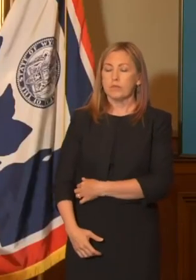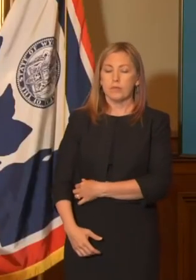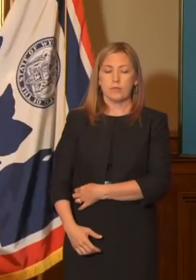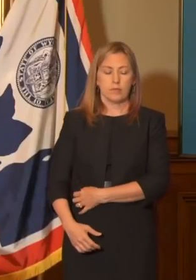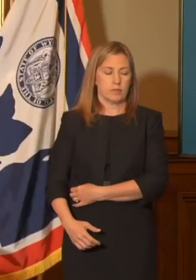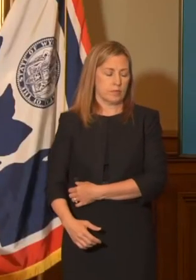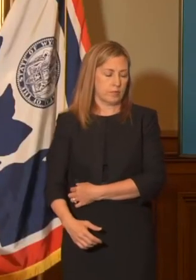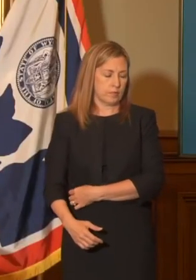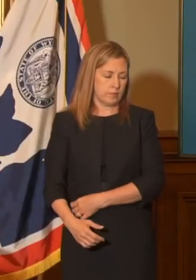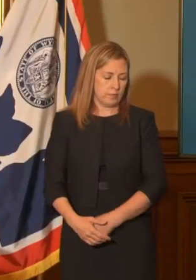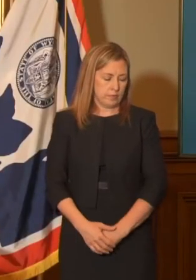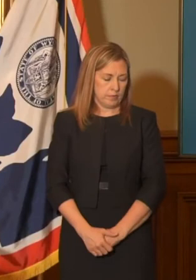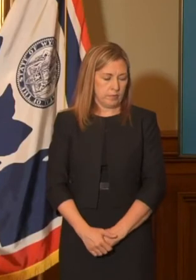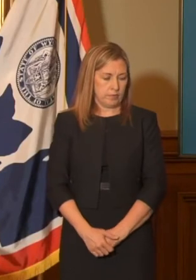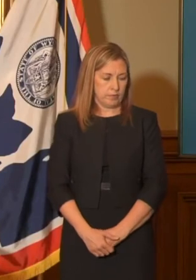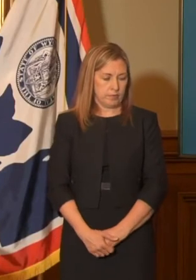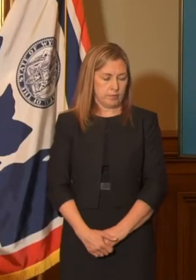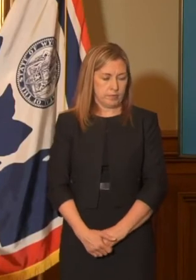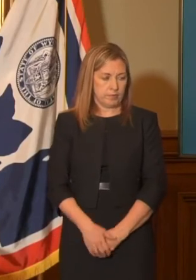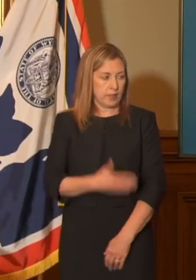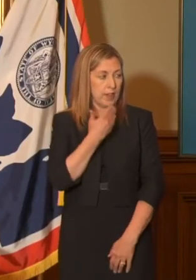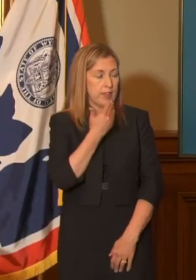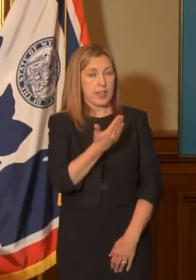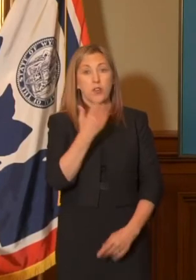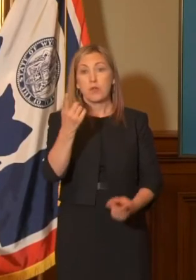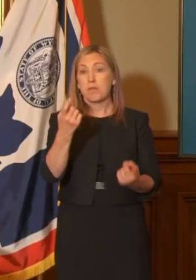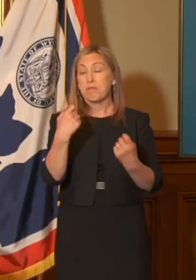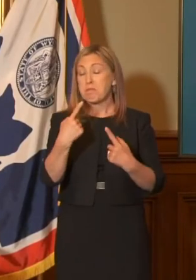Thank you for that. Next question.